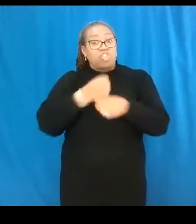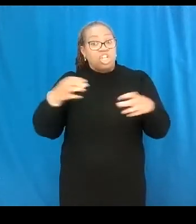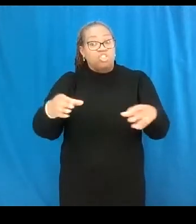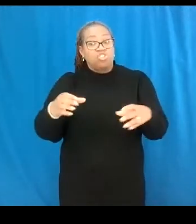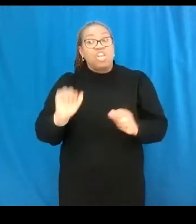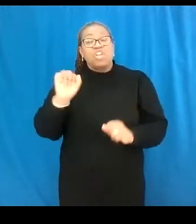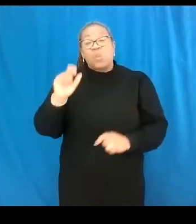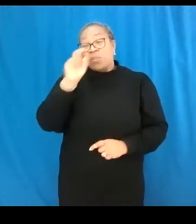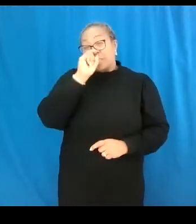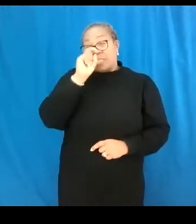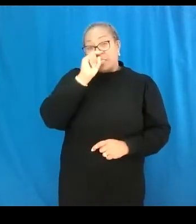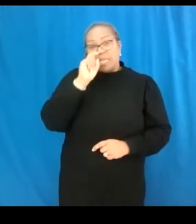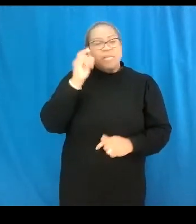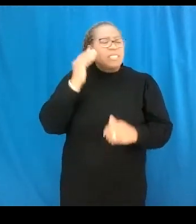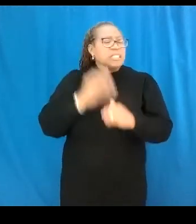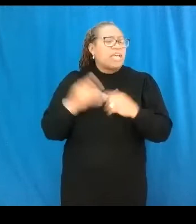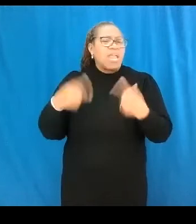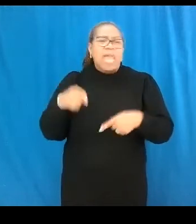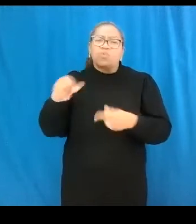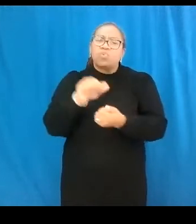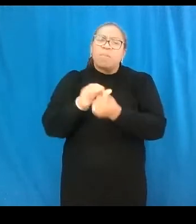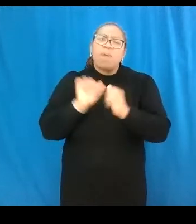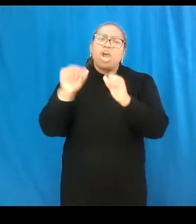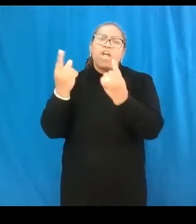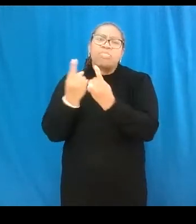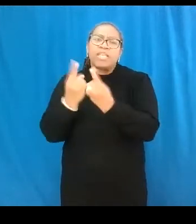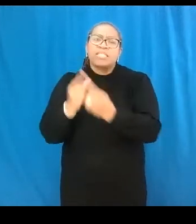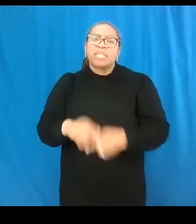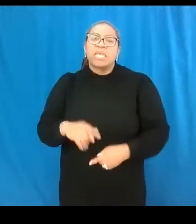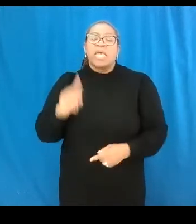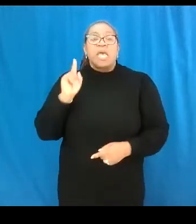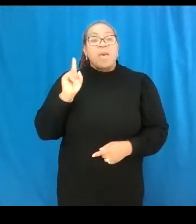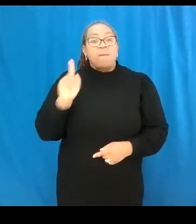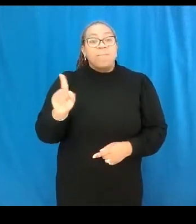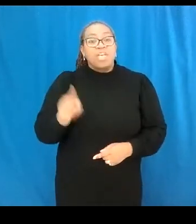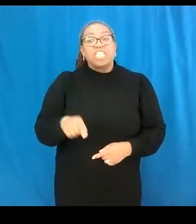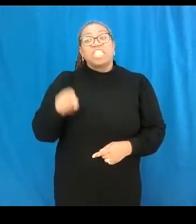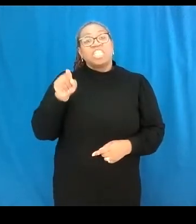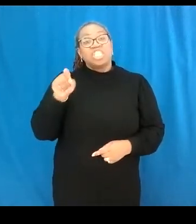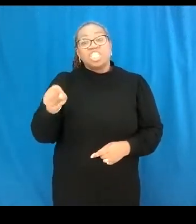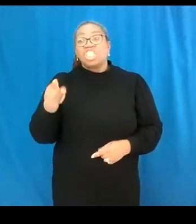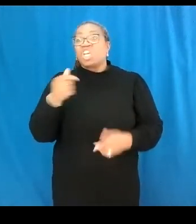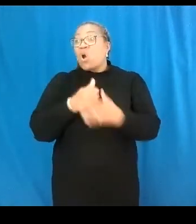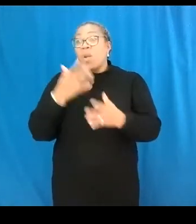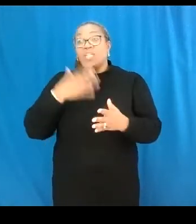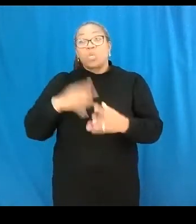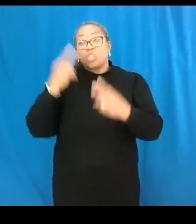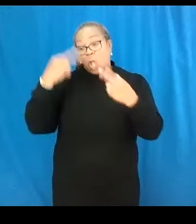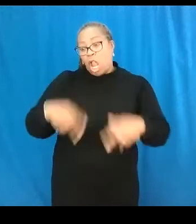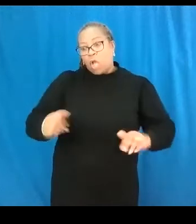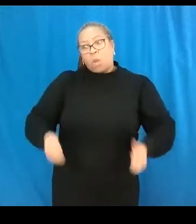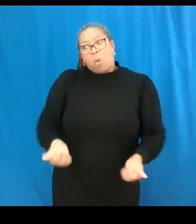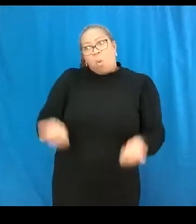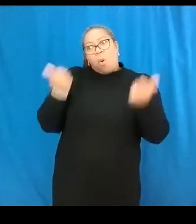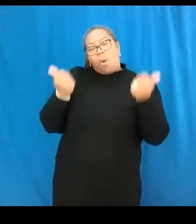never allows you to borrow her stuff, but she has a cute date and she wants to look fly. And she